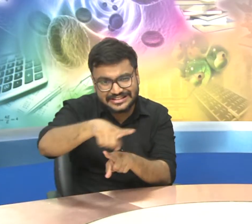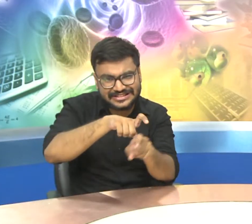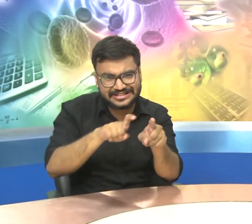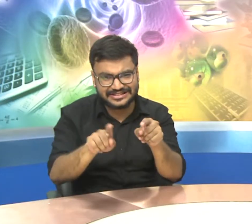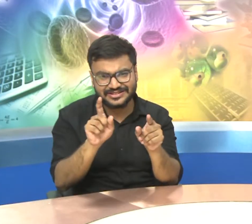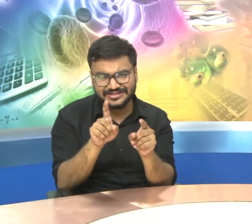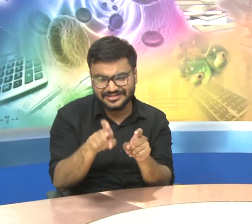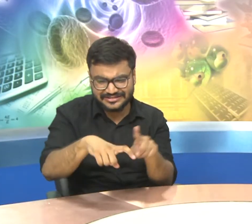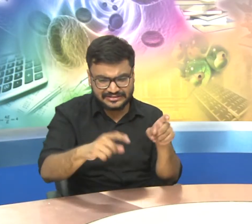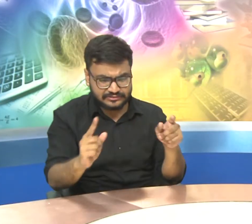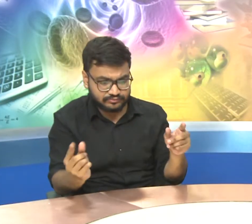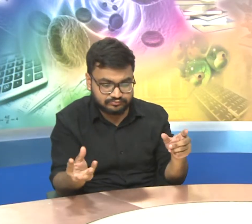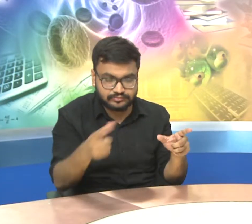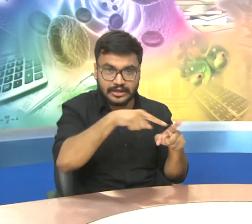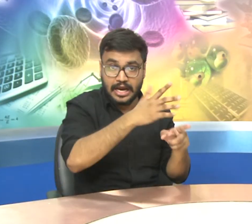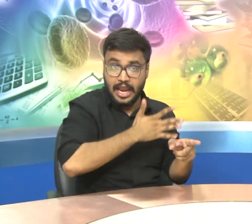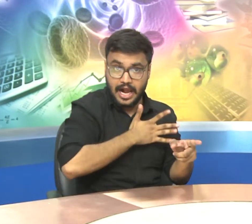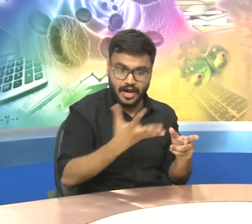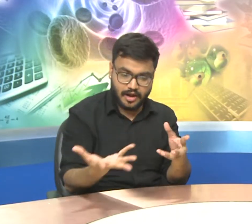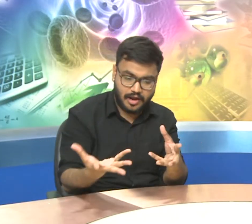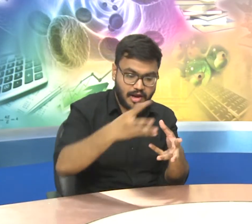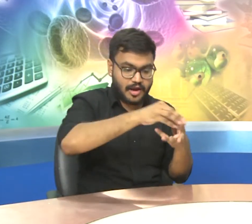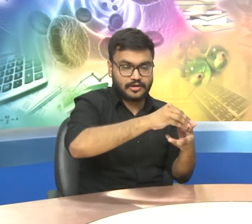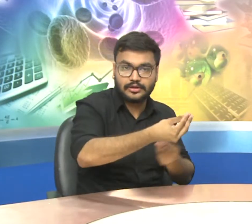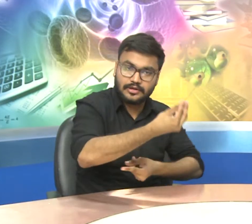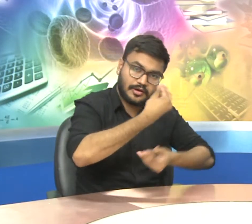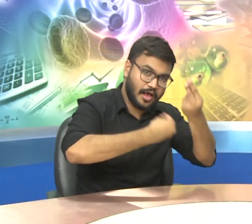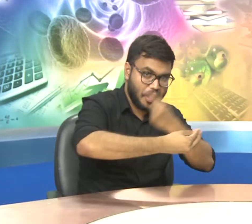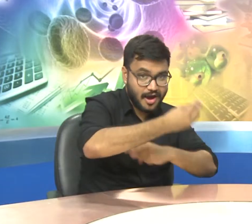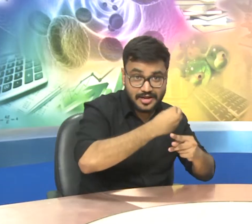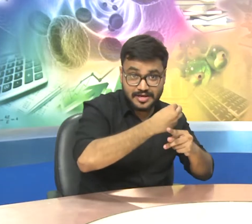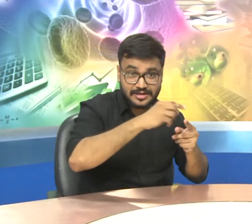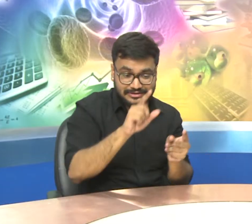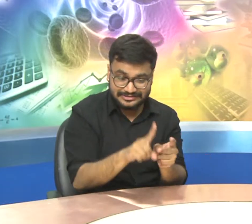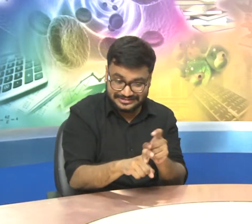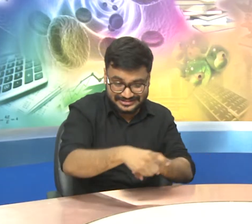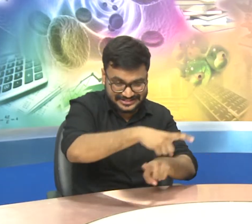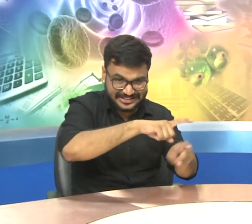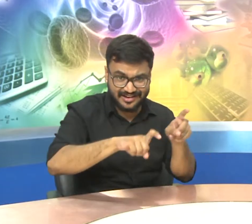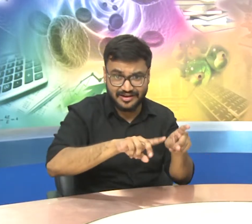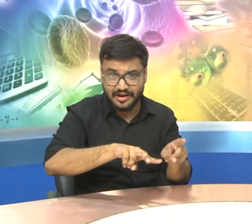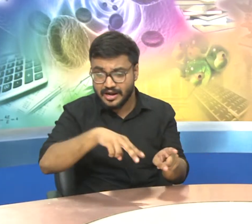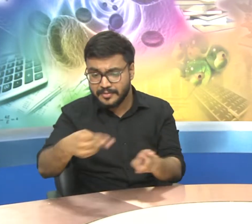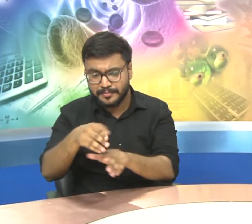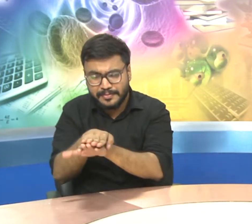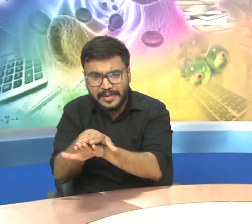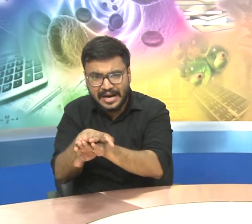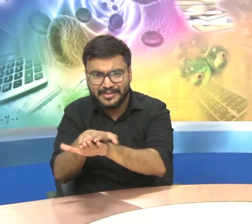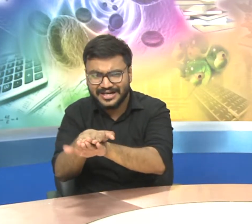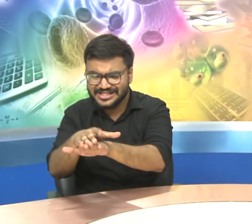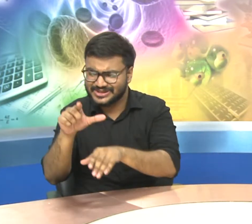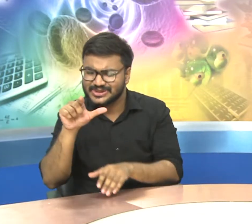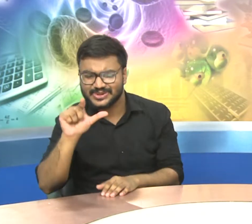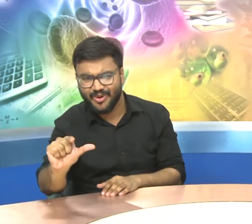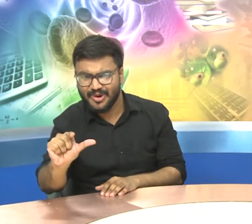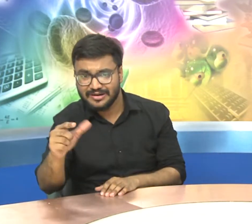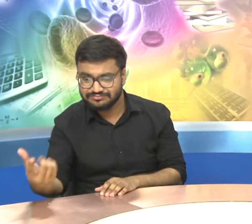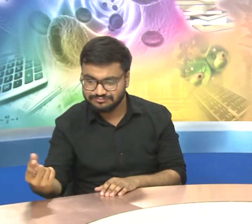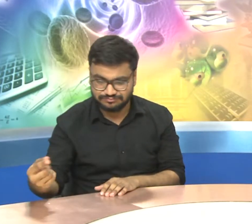It starts from the sun, which gives energy for all living things. Then tiny plants